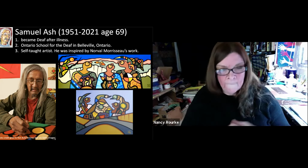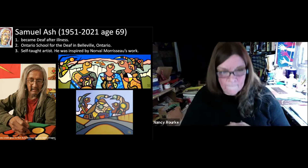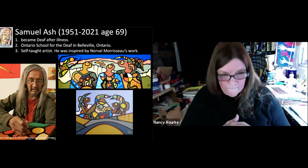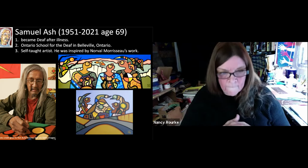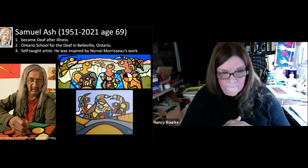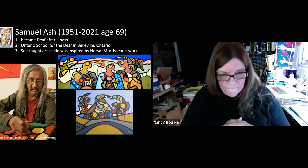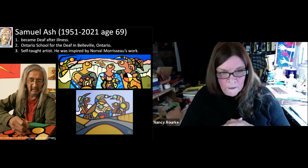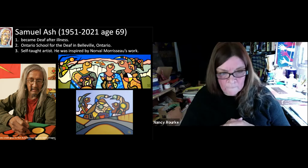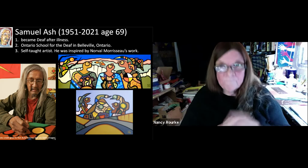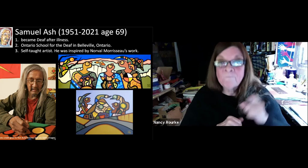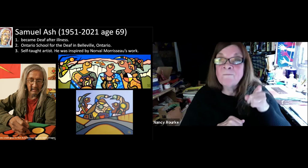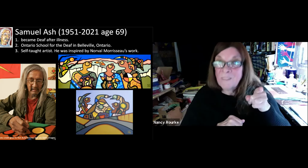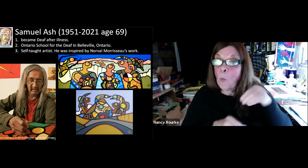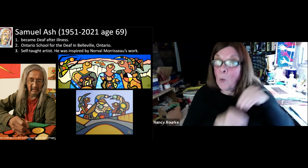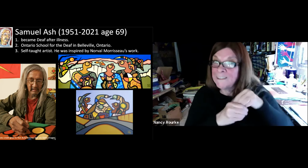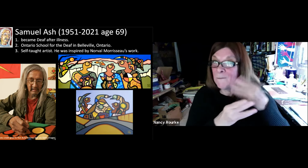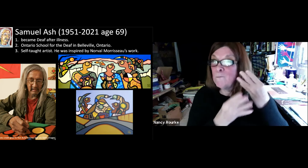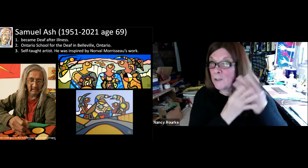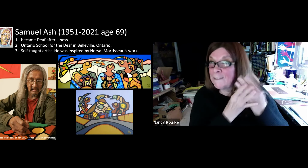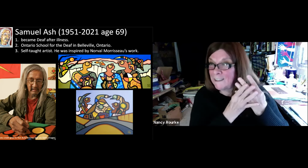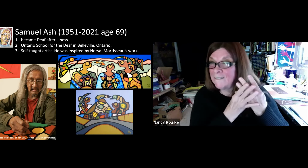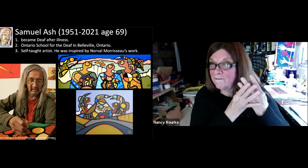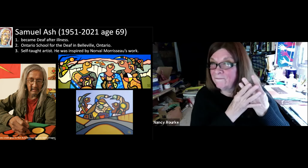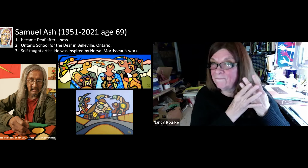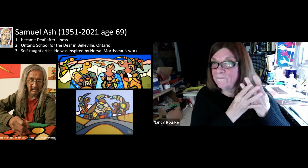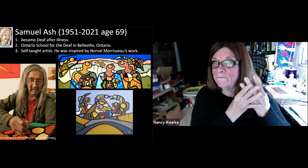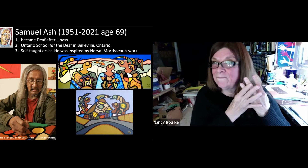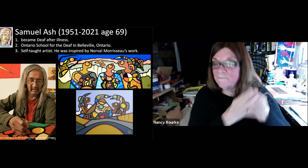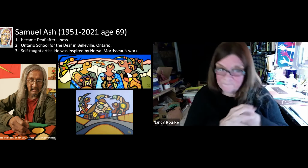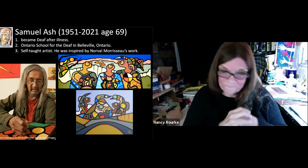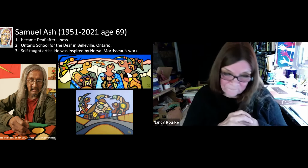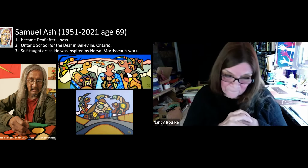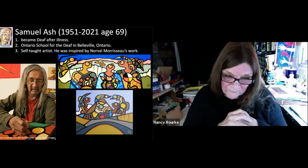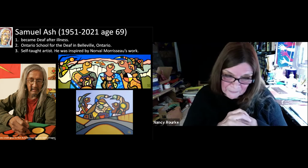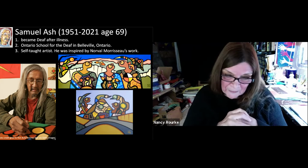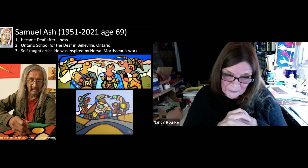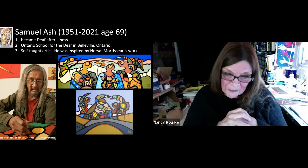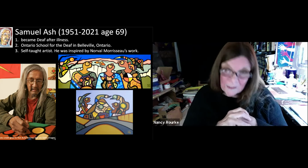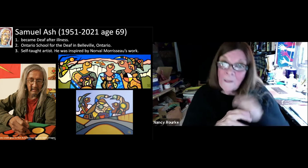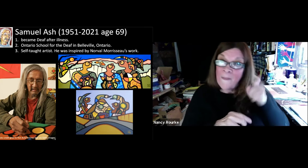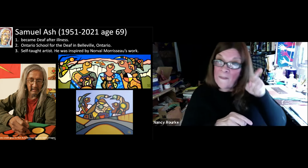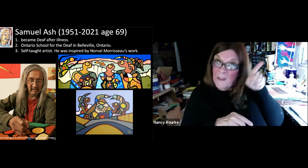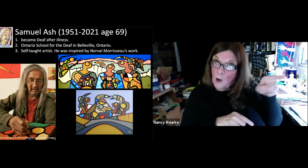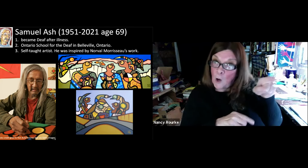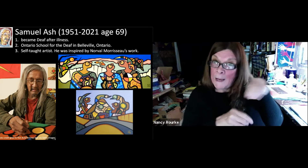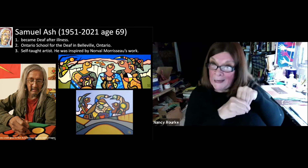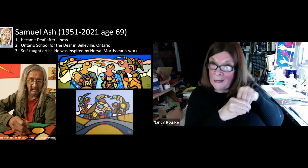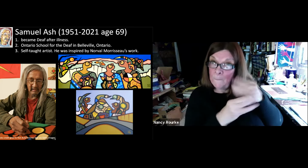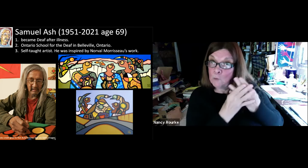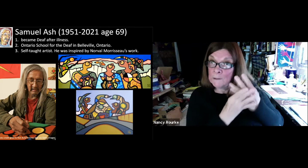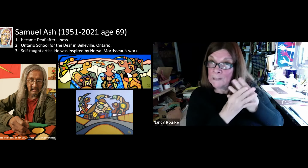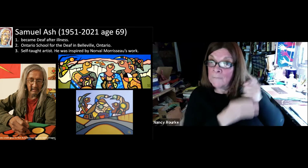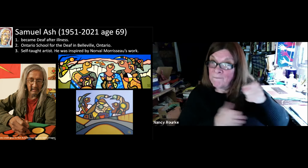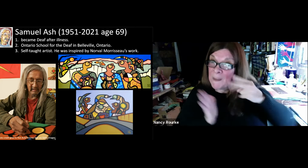Samuel, I must say, also experienced a very rough life. Samuel spent time in prison.